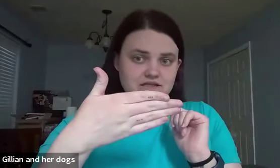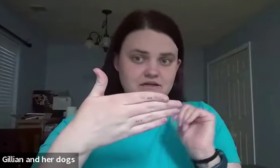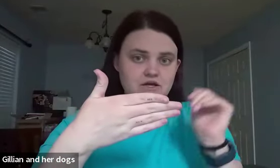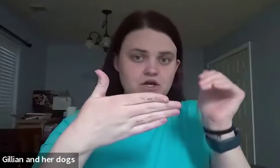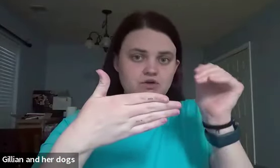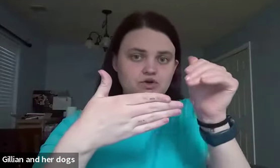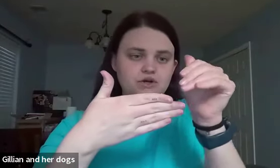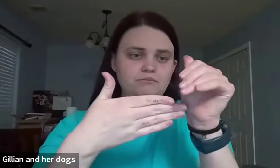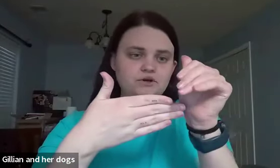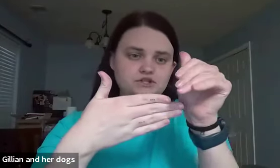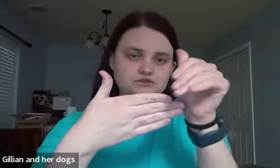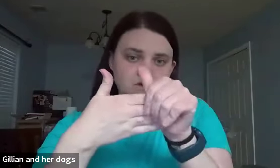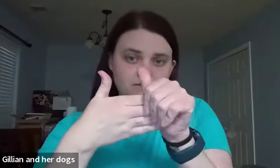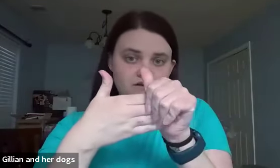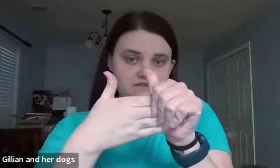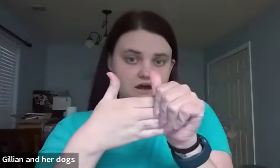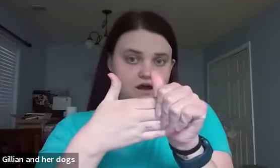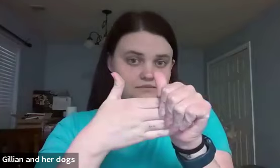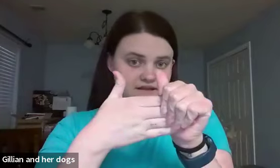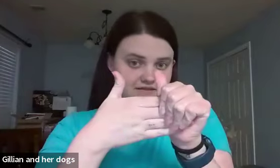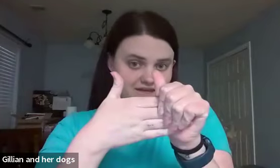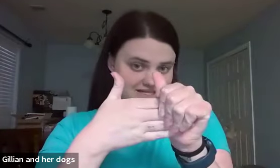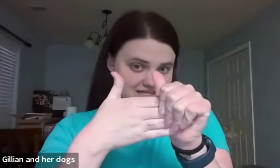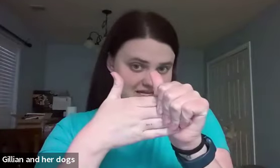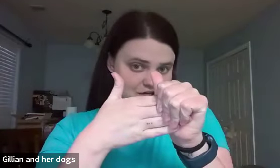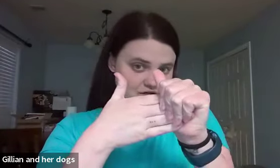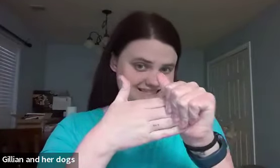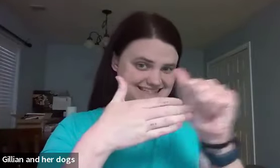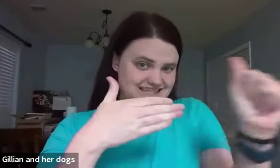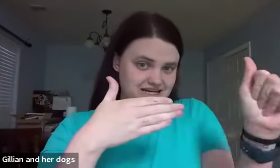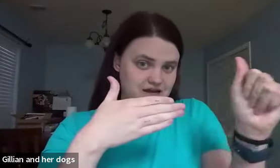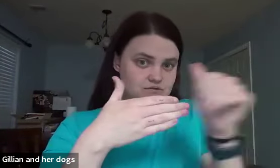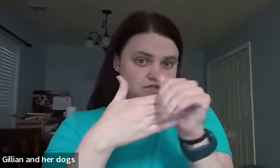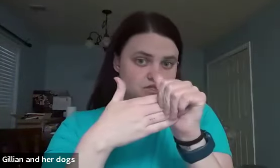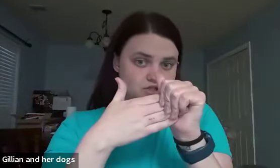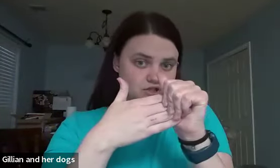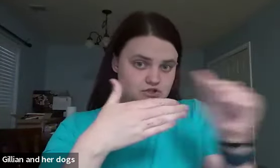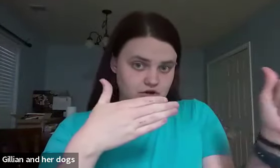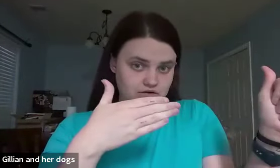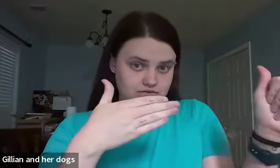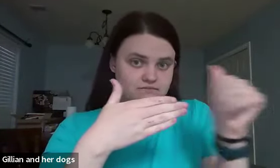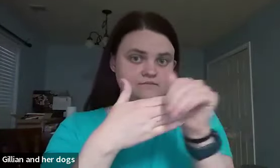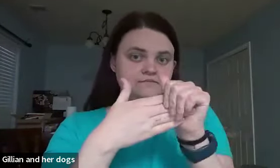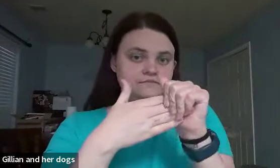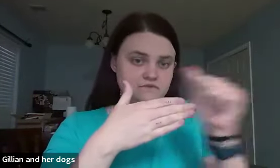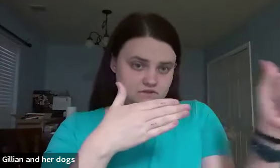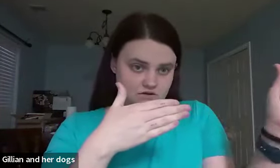this. You're going to put your dominant on top like this, and you're going to slide it out. Dollar,